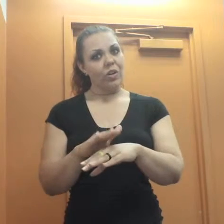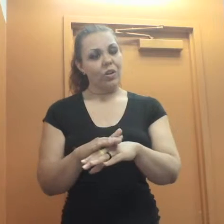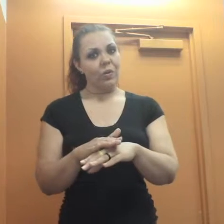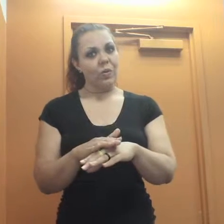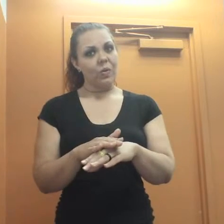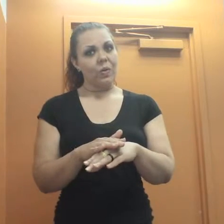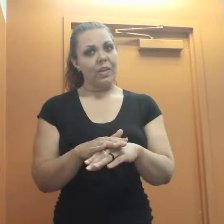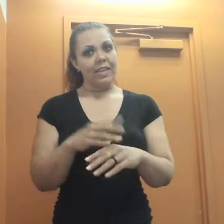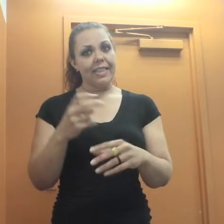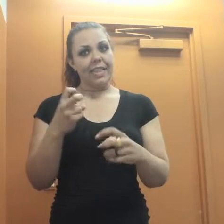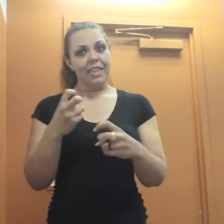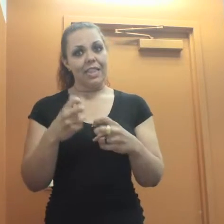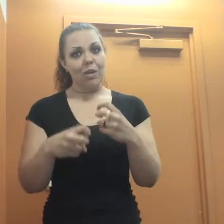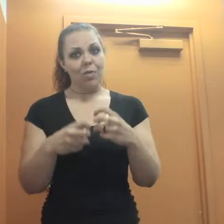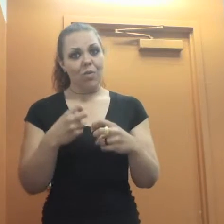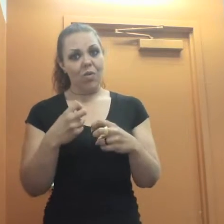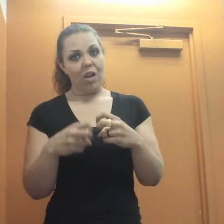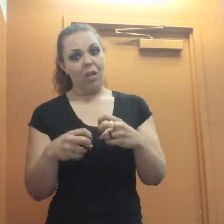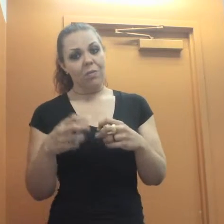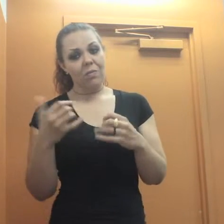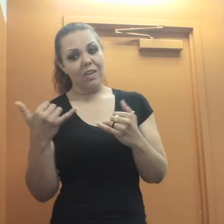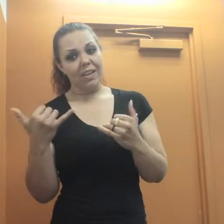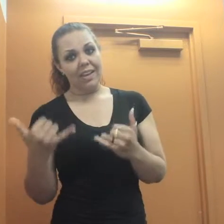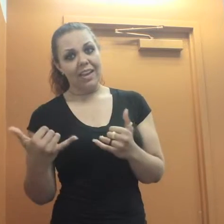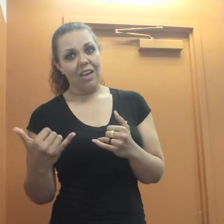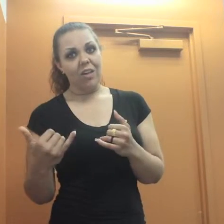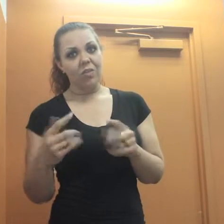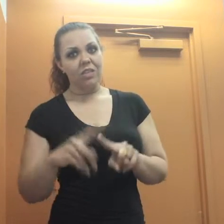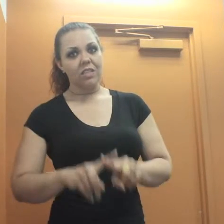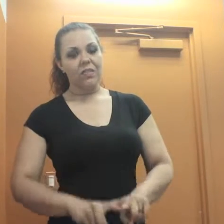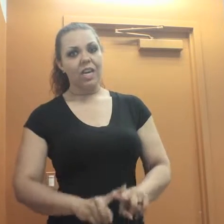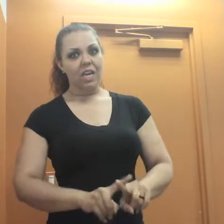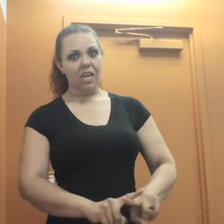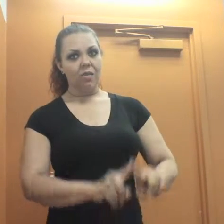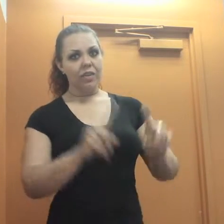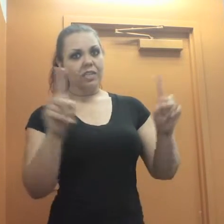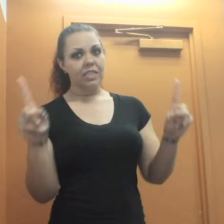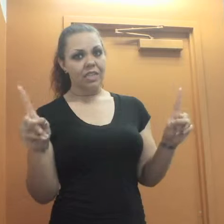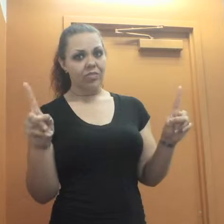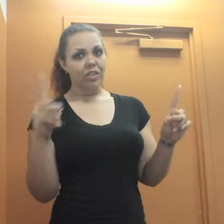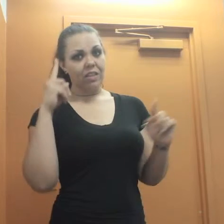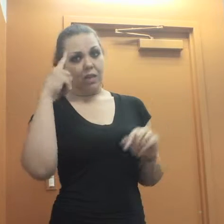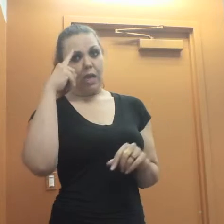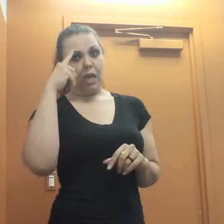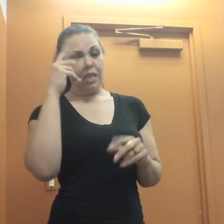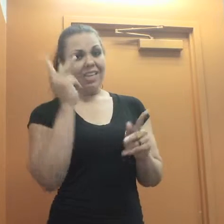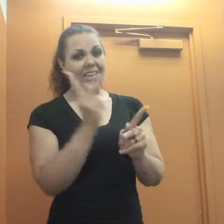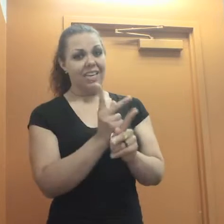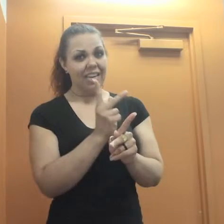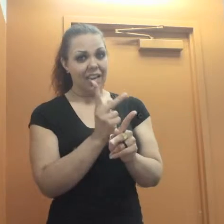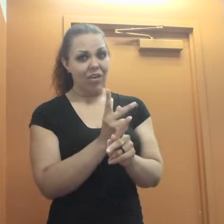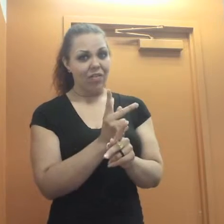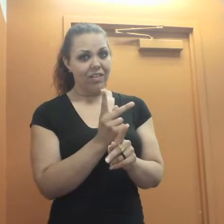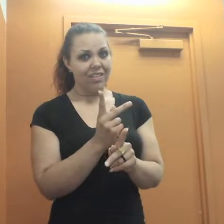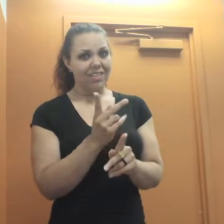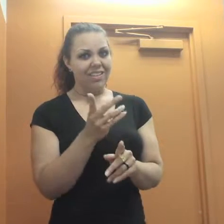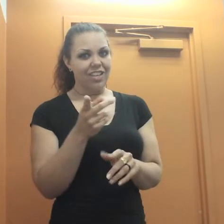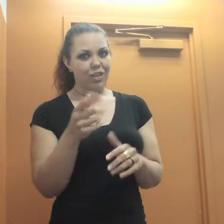is very, very different. So think carefully as you attempt to solve it. Consider the